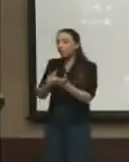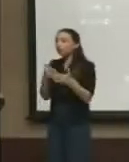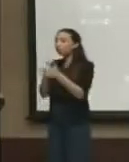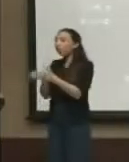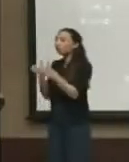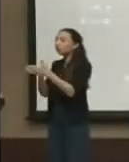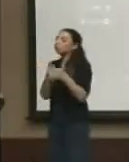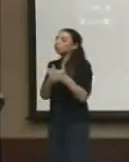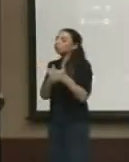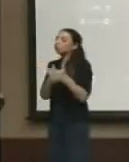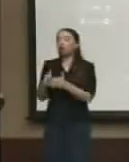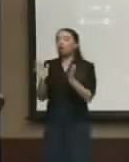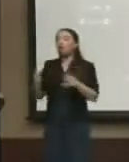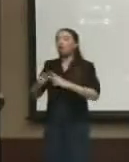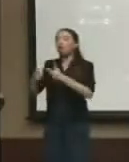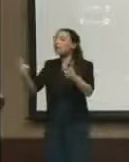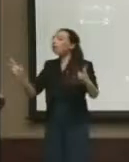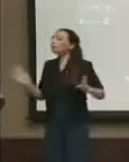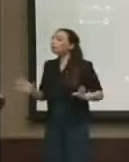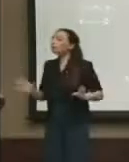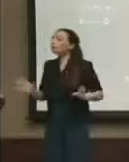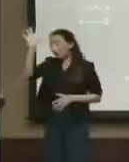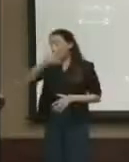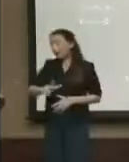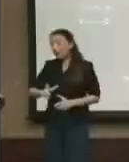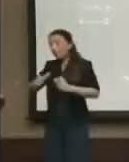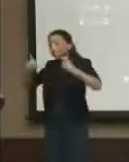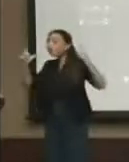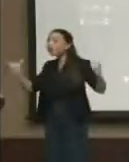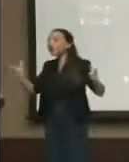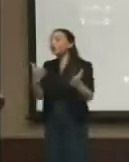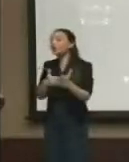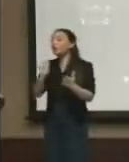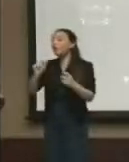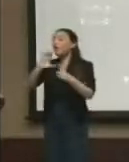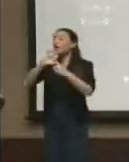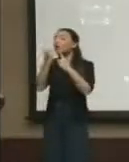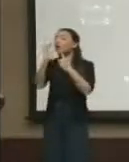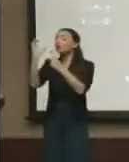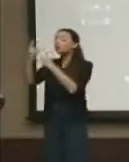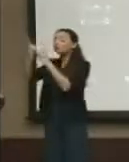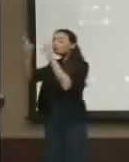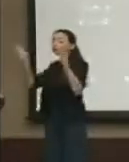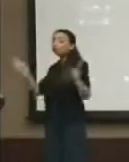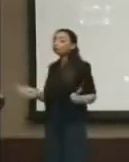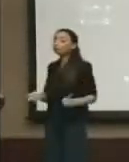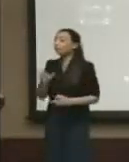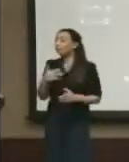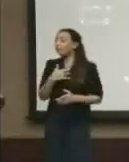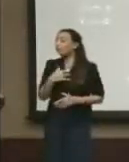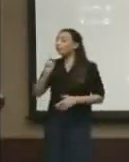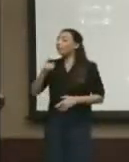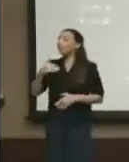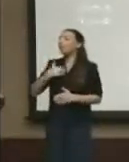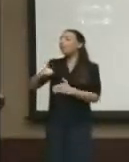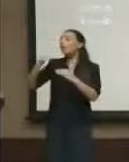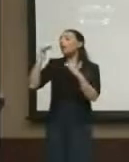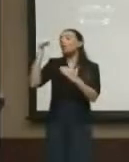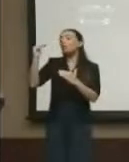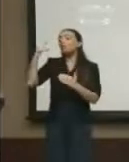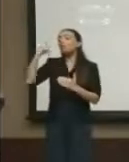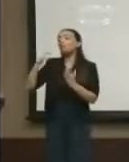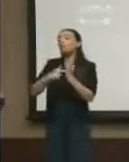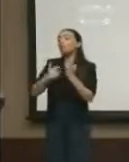biggest challenge that I experienced when I joined the council was that we had a very limited scope of